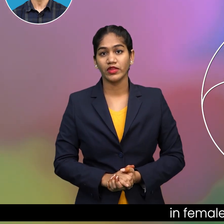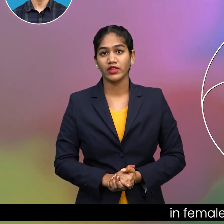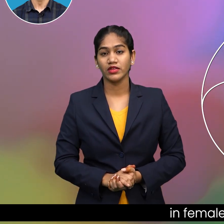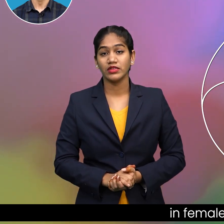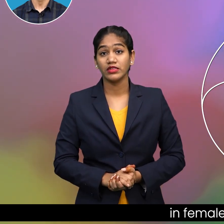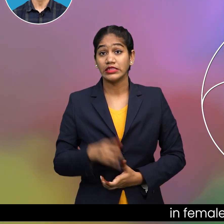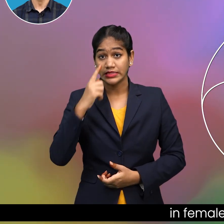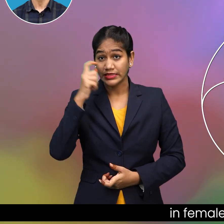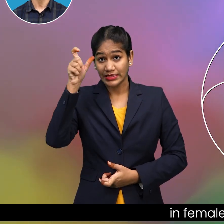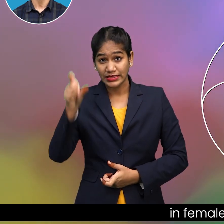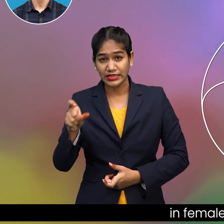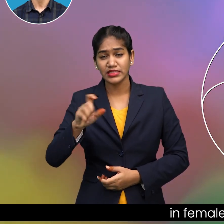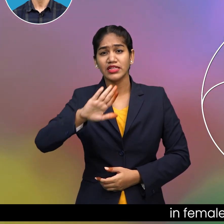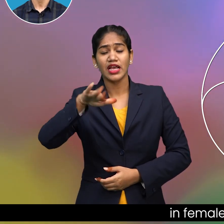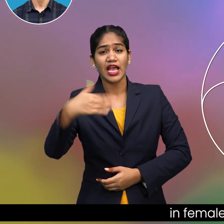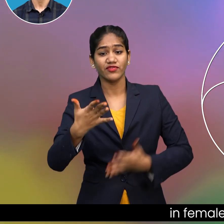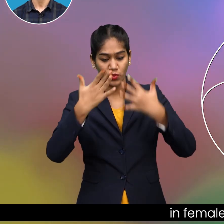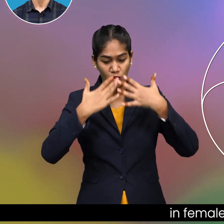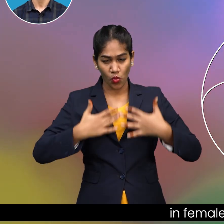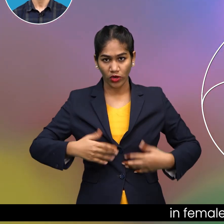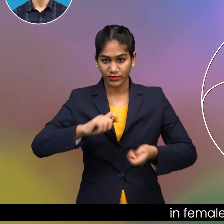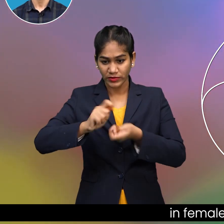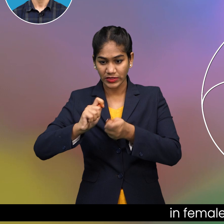in females after puberty.